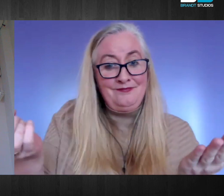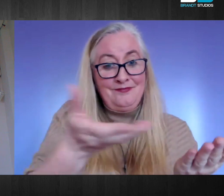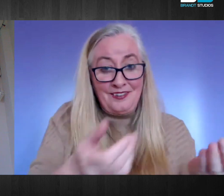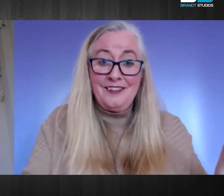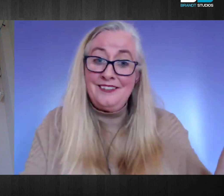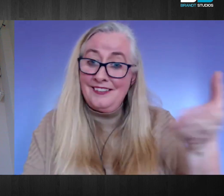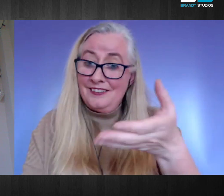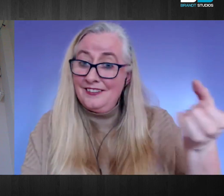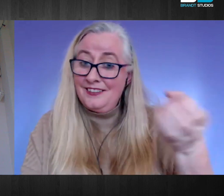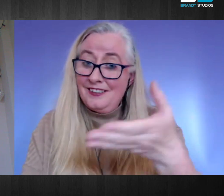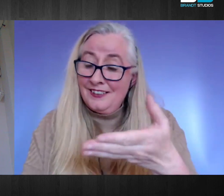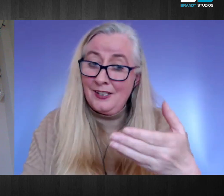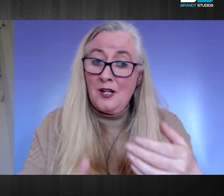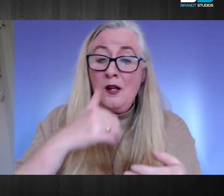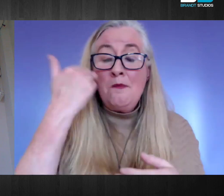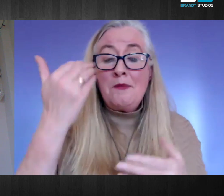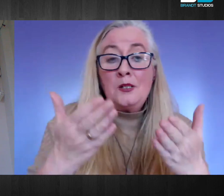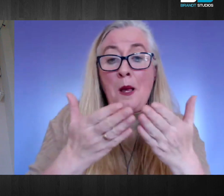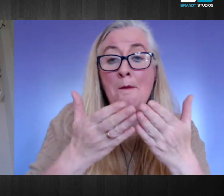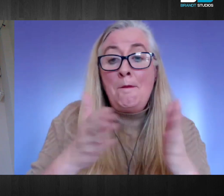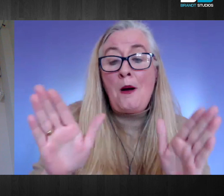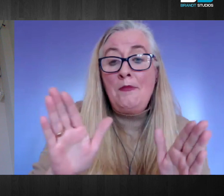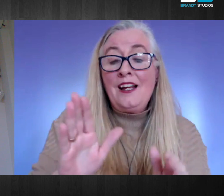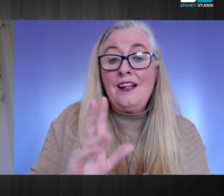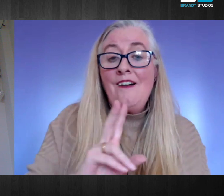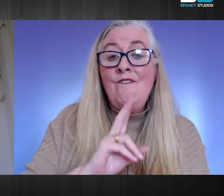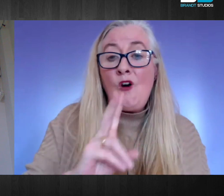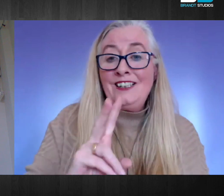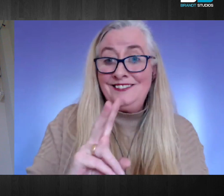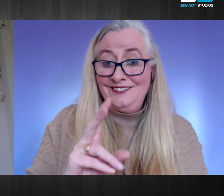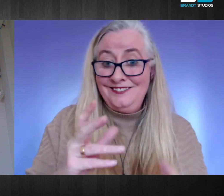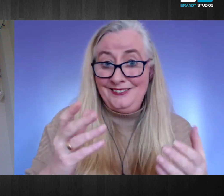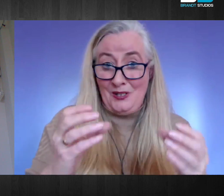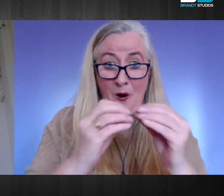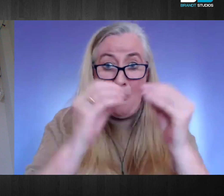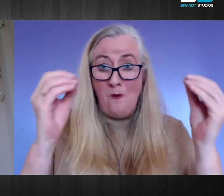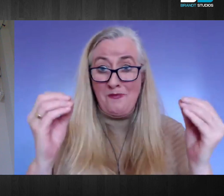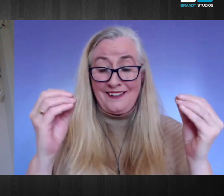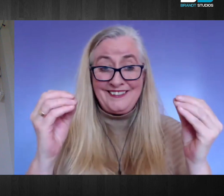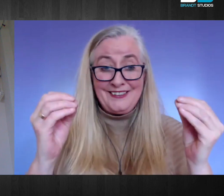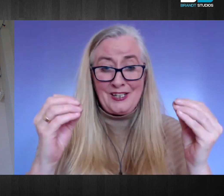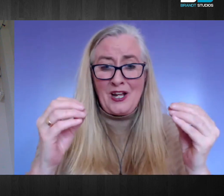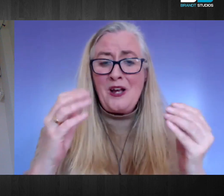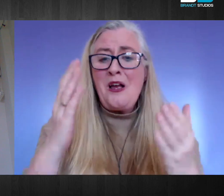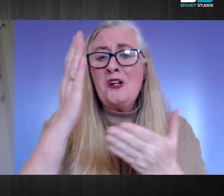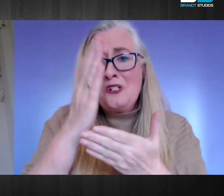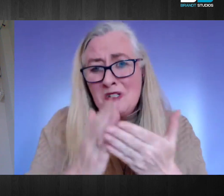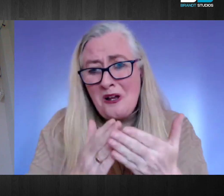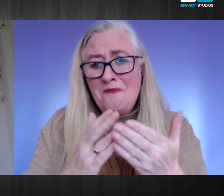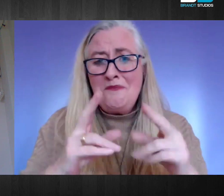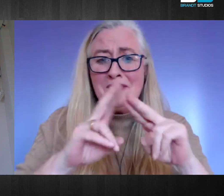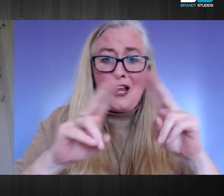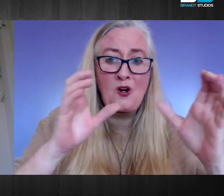the public voice is open and unbiased, those uncomfortable, challenging, and